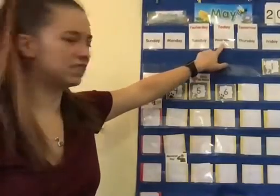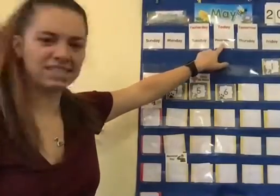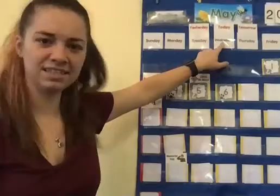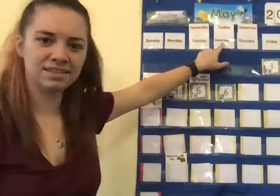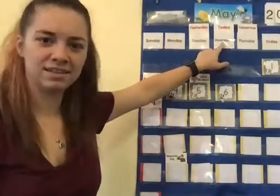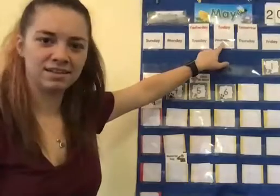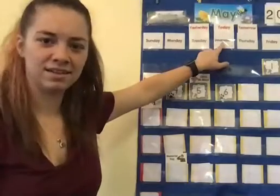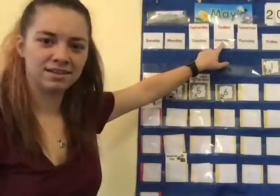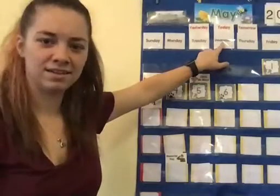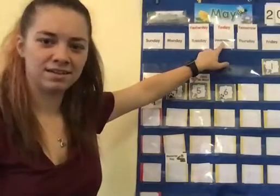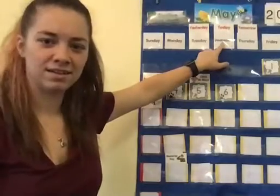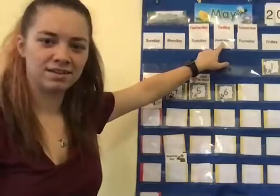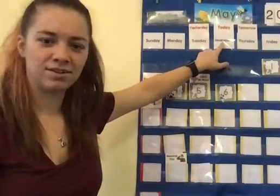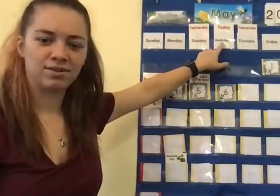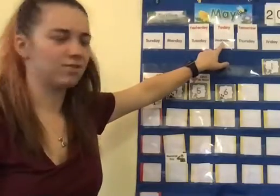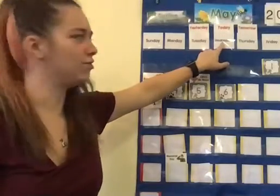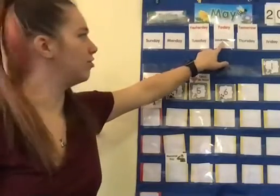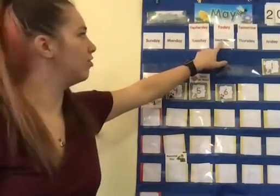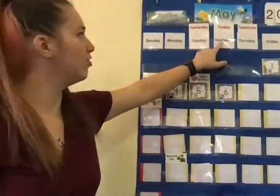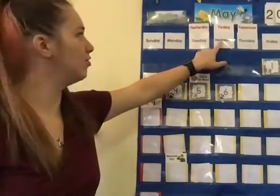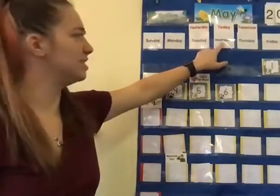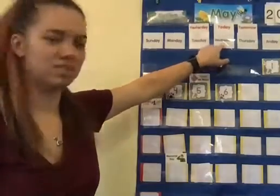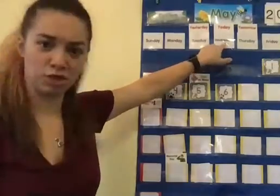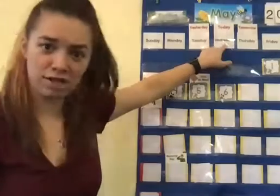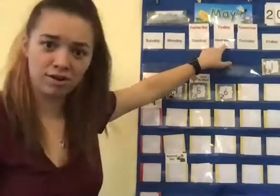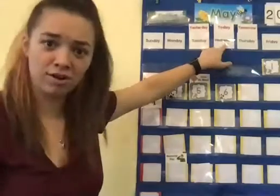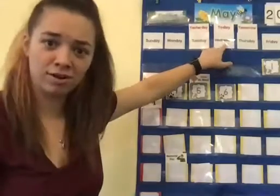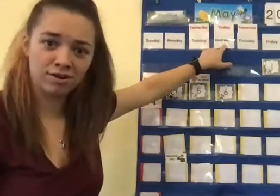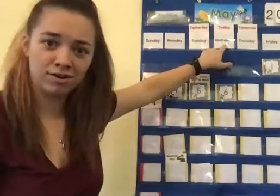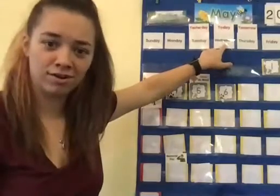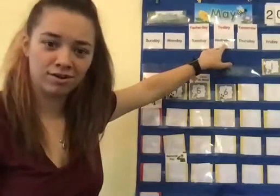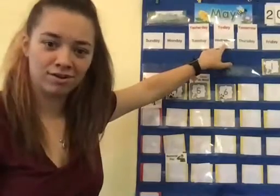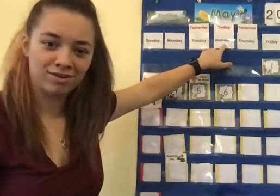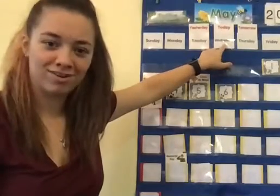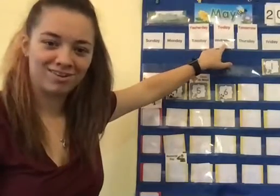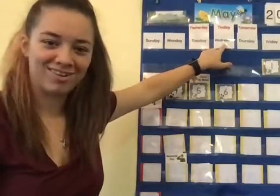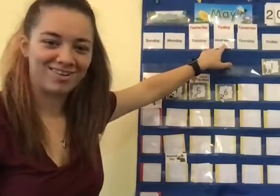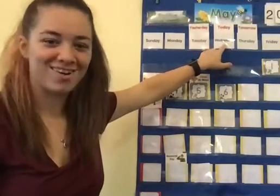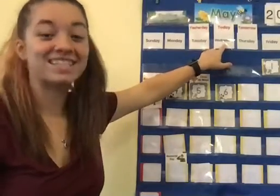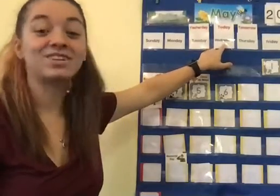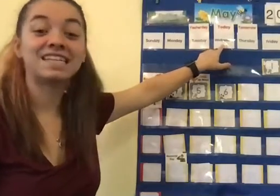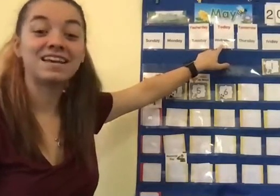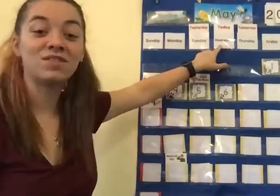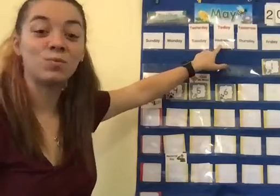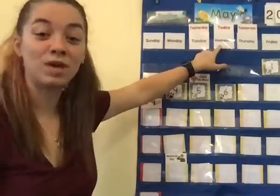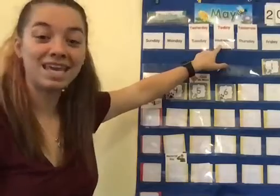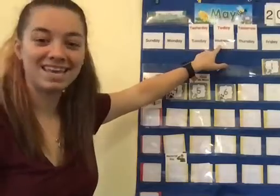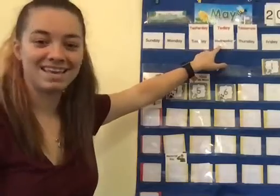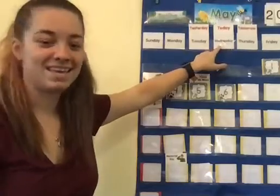season? No. Is this our year? No. It's our day of the week. And